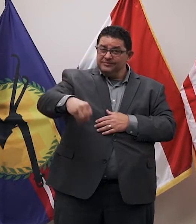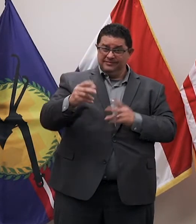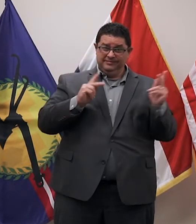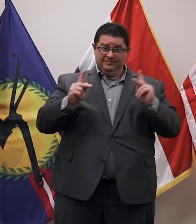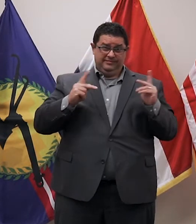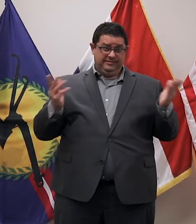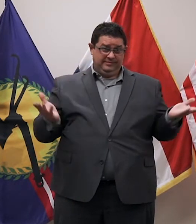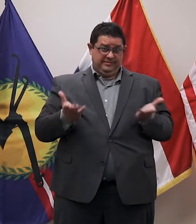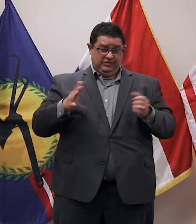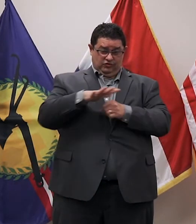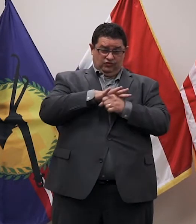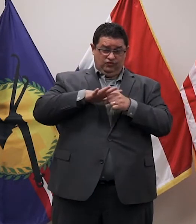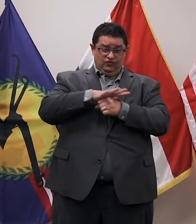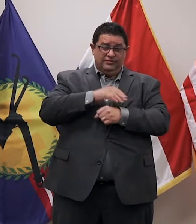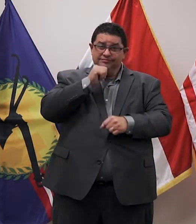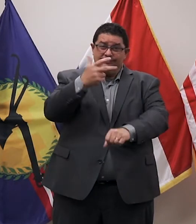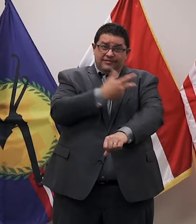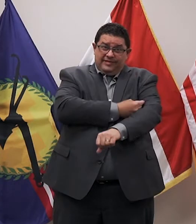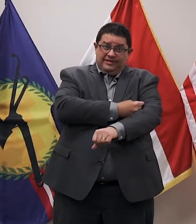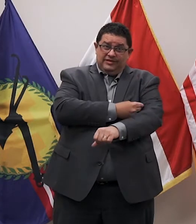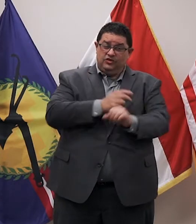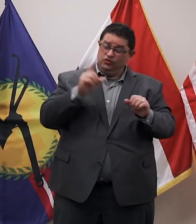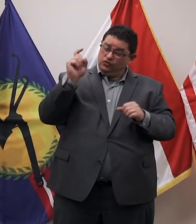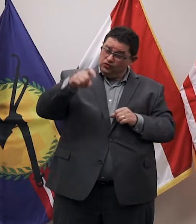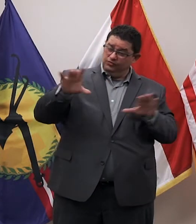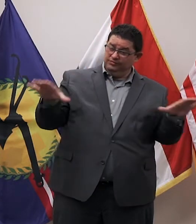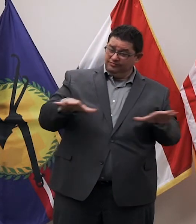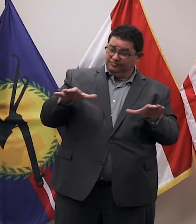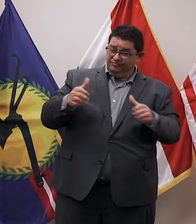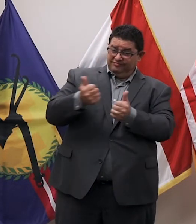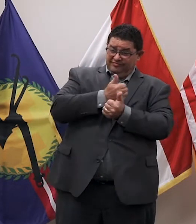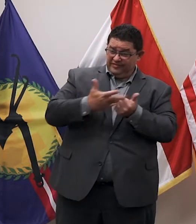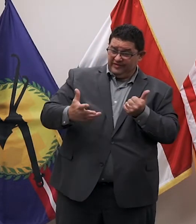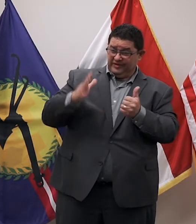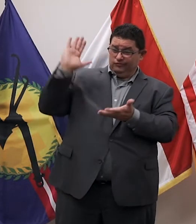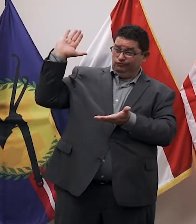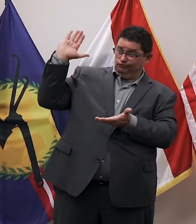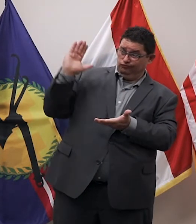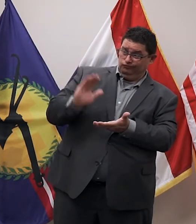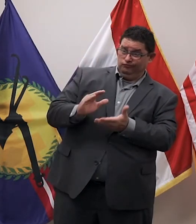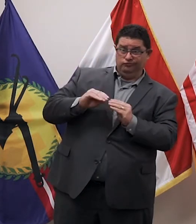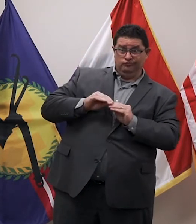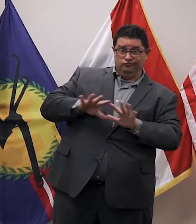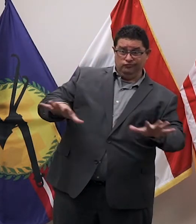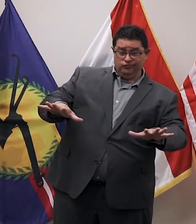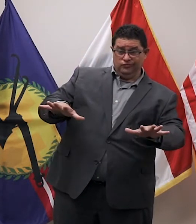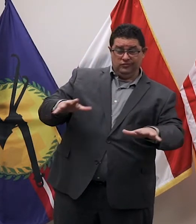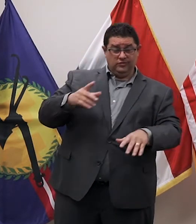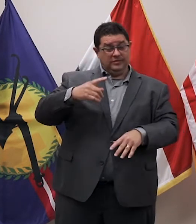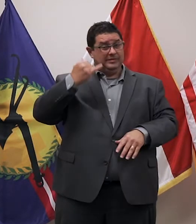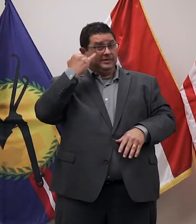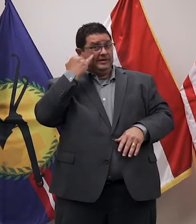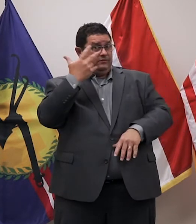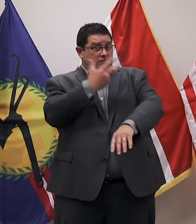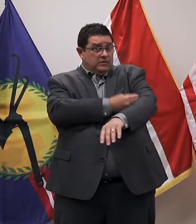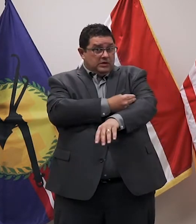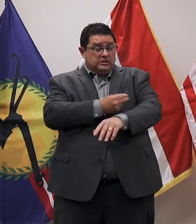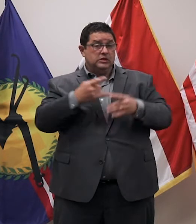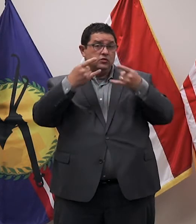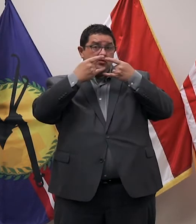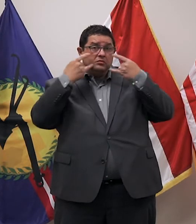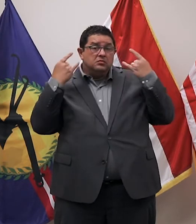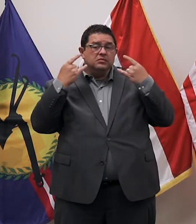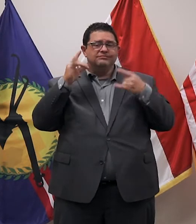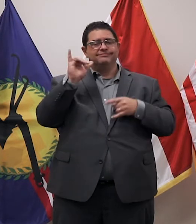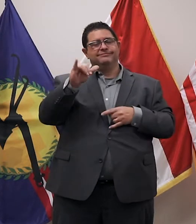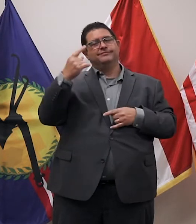doing all that they can to reduce the spread of the virus. For those who are vaccinated, wearing a mask is designed to protect those who